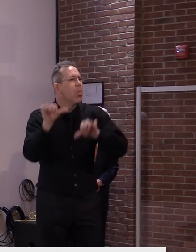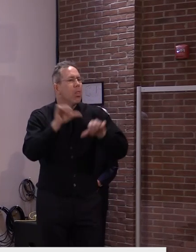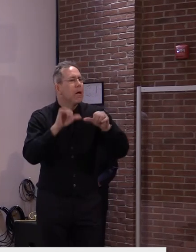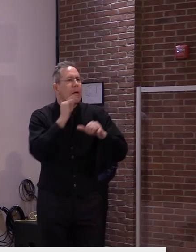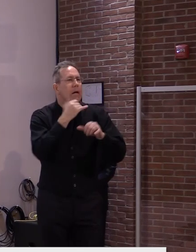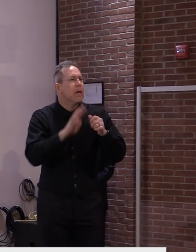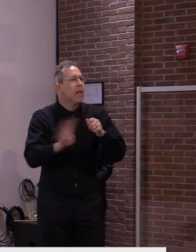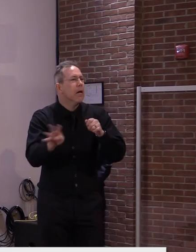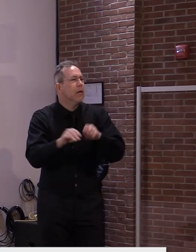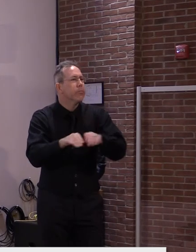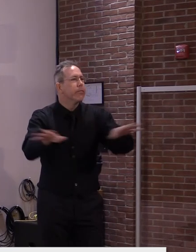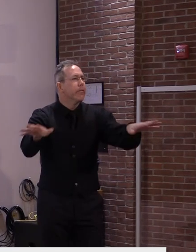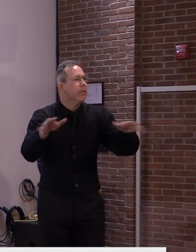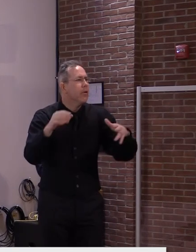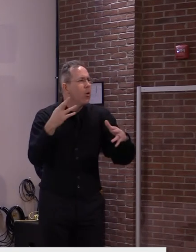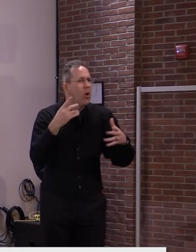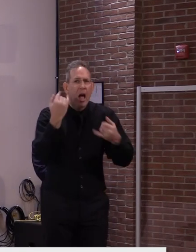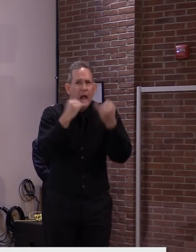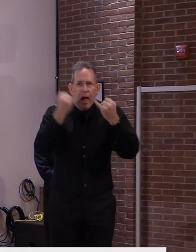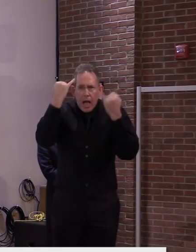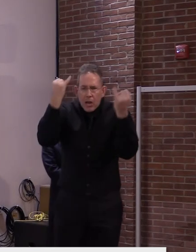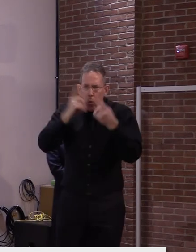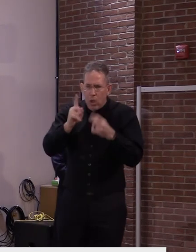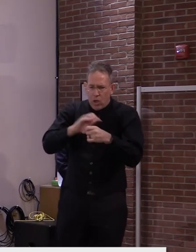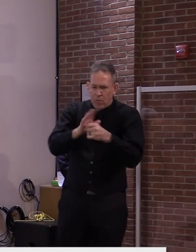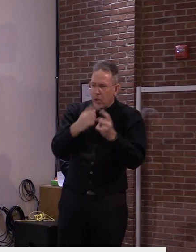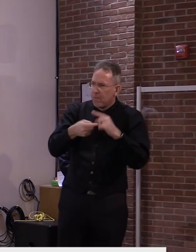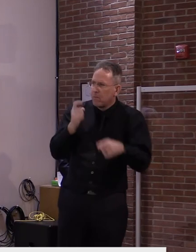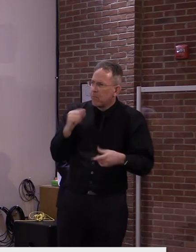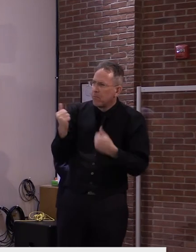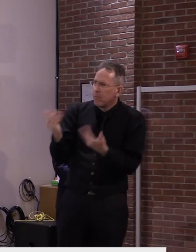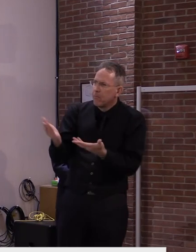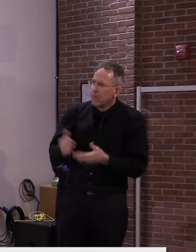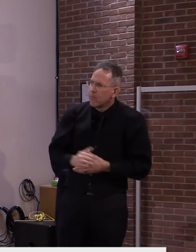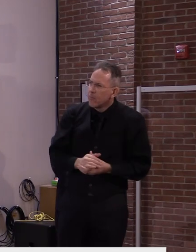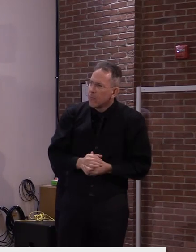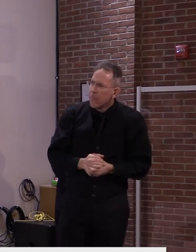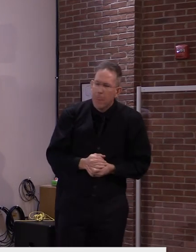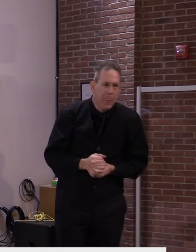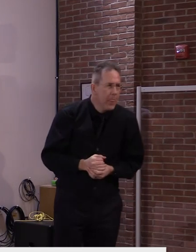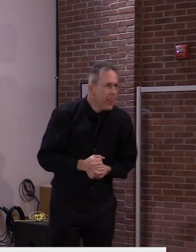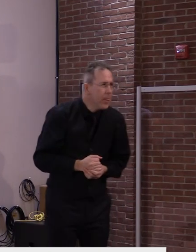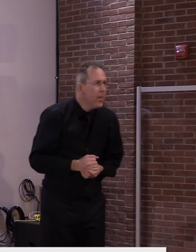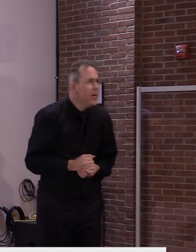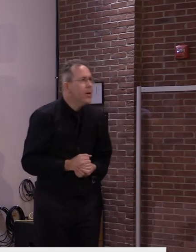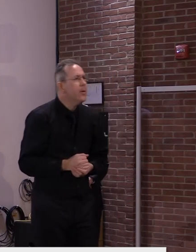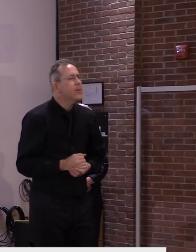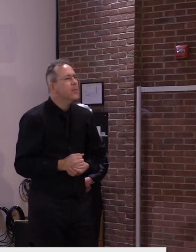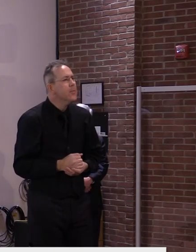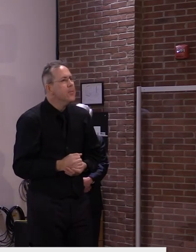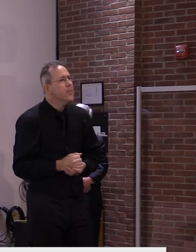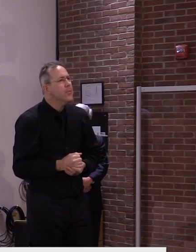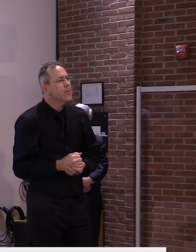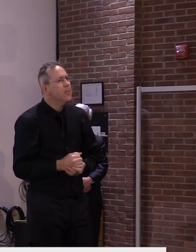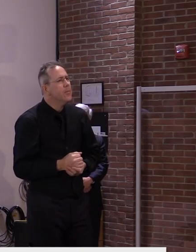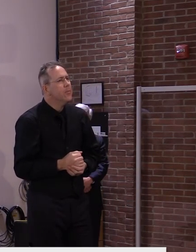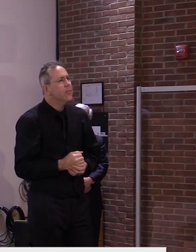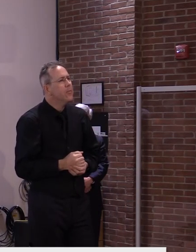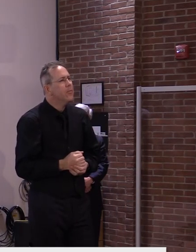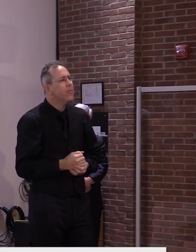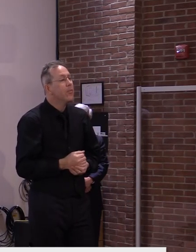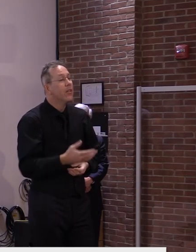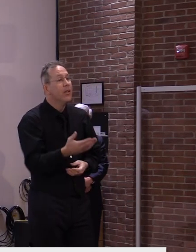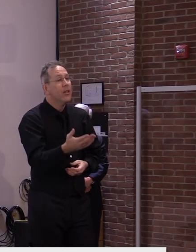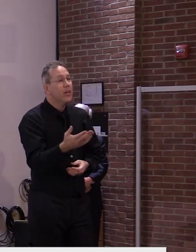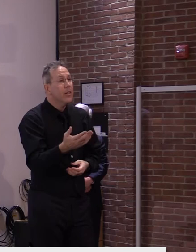idea why it's been over a year and we still don't know where this came from? Yeah, I think part of it is it was only,